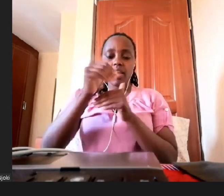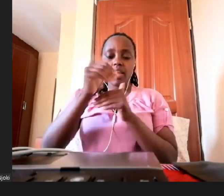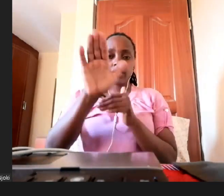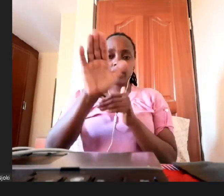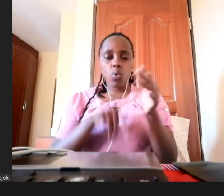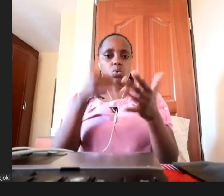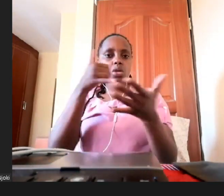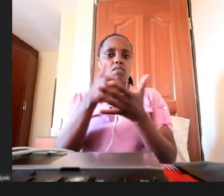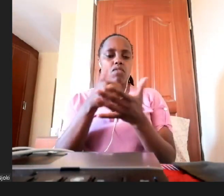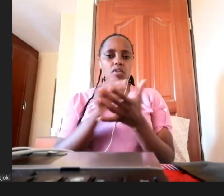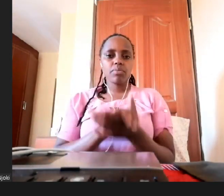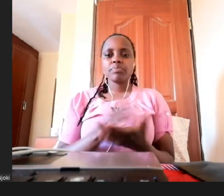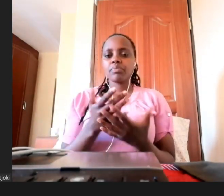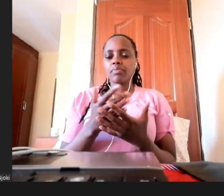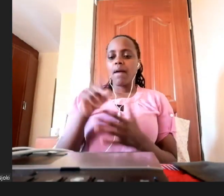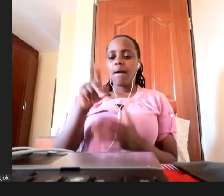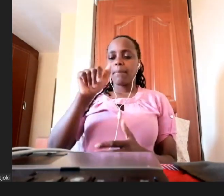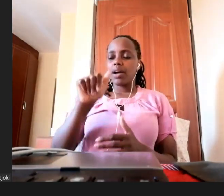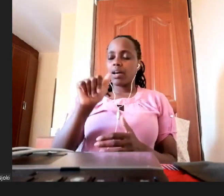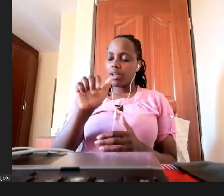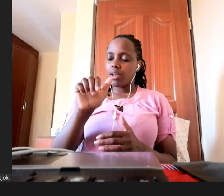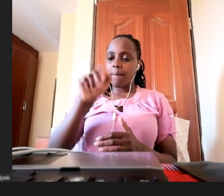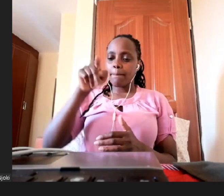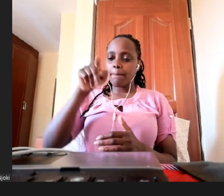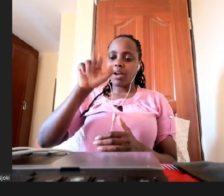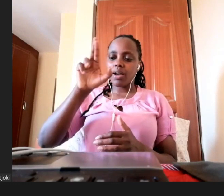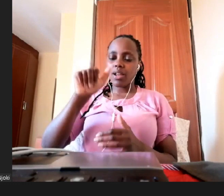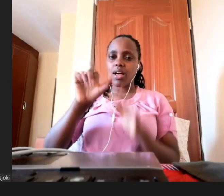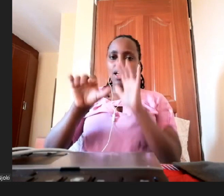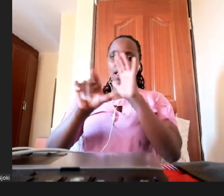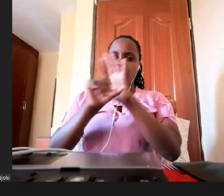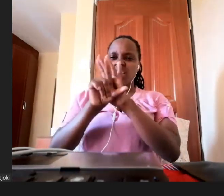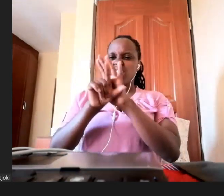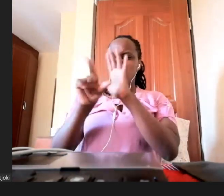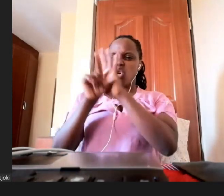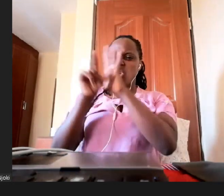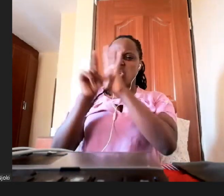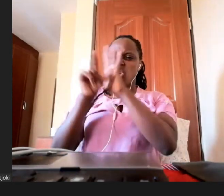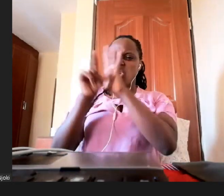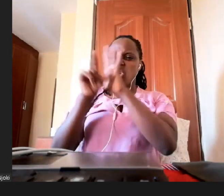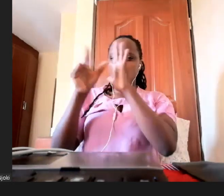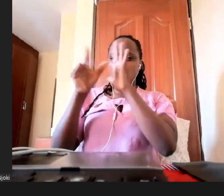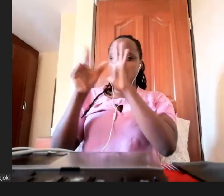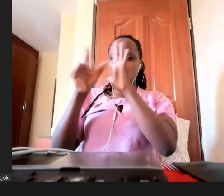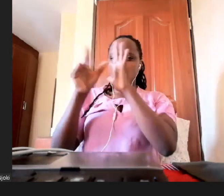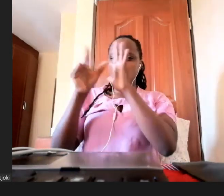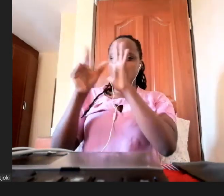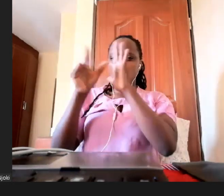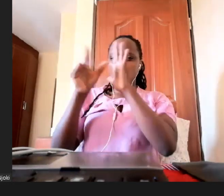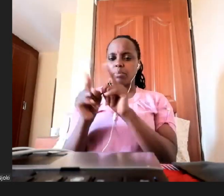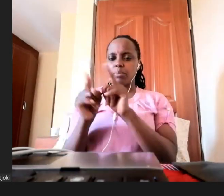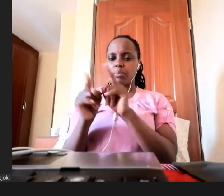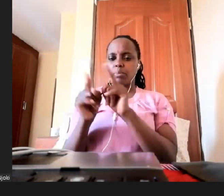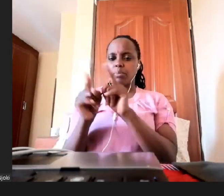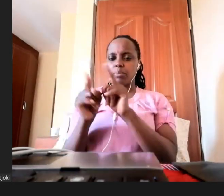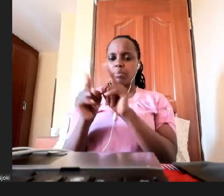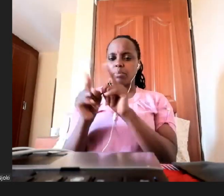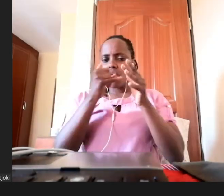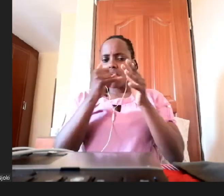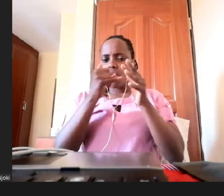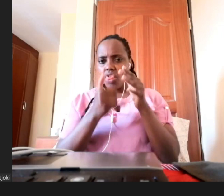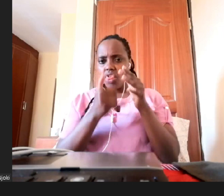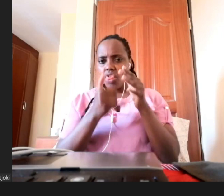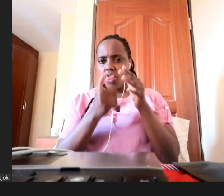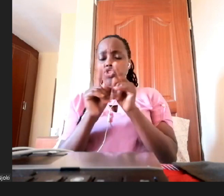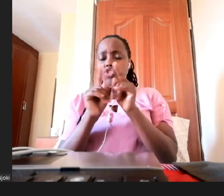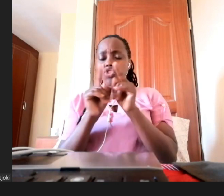engaged paralegals, legal assistants to transcribe the recordings and write them,